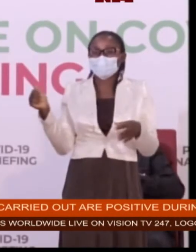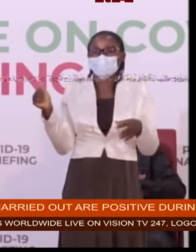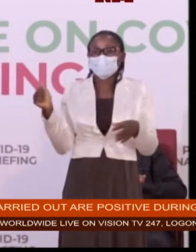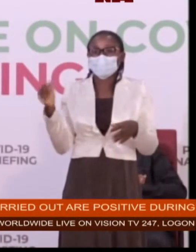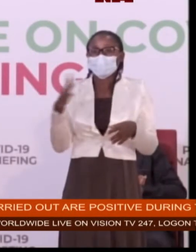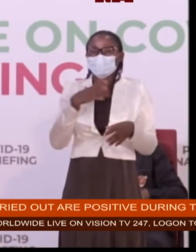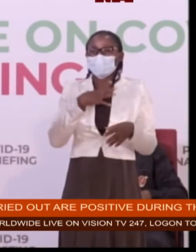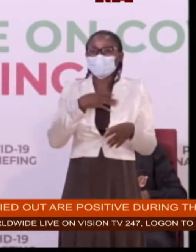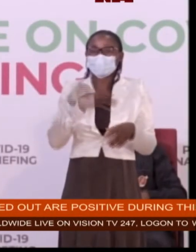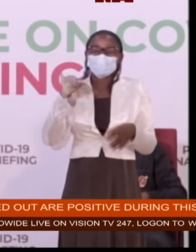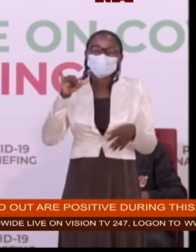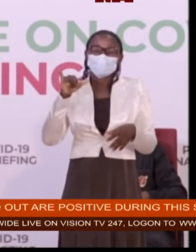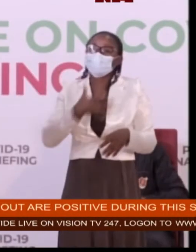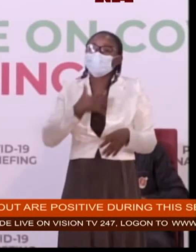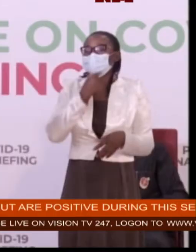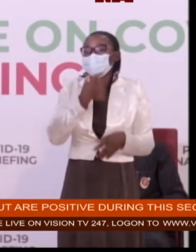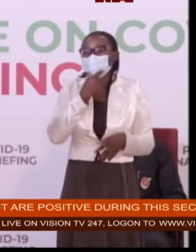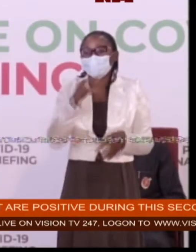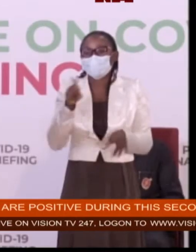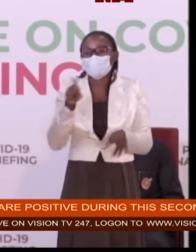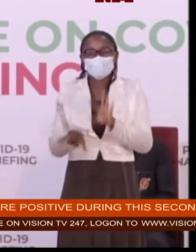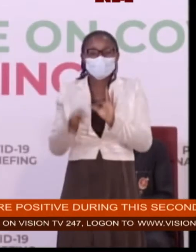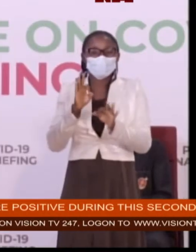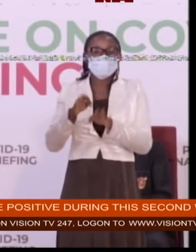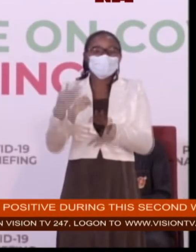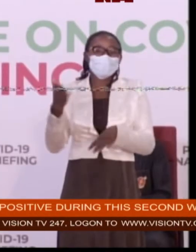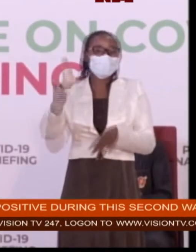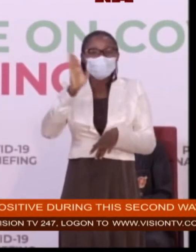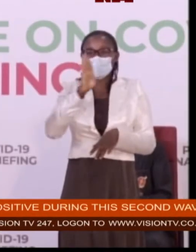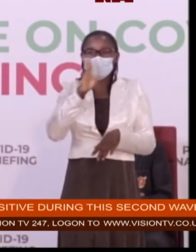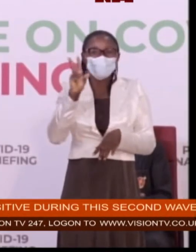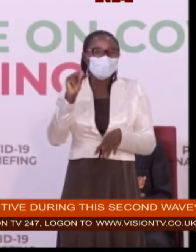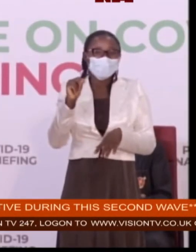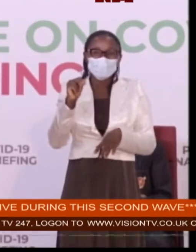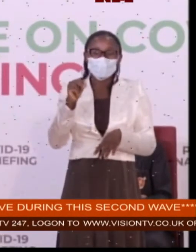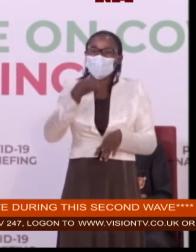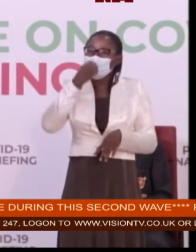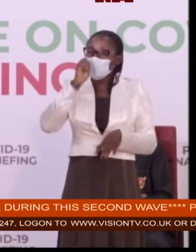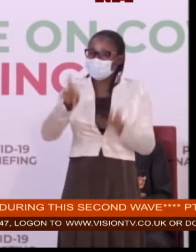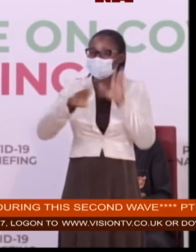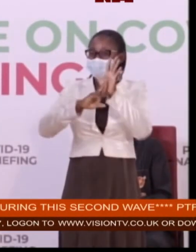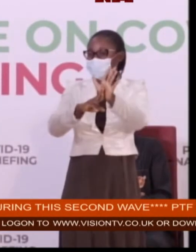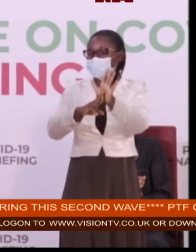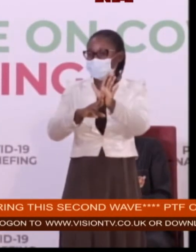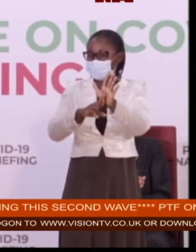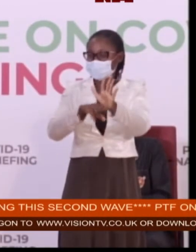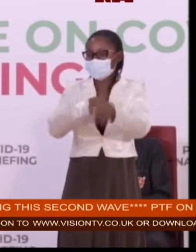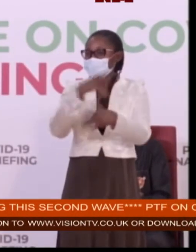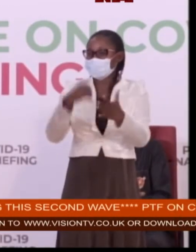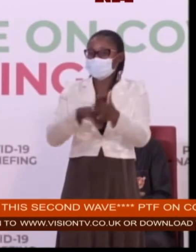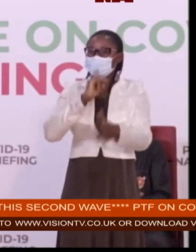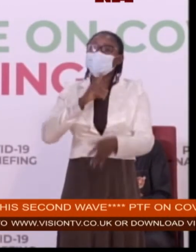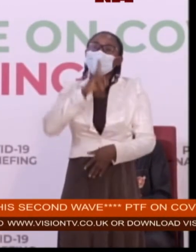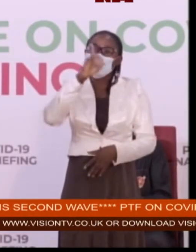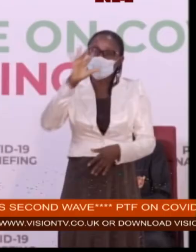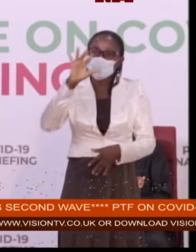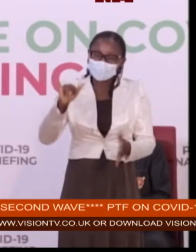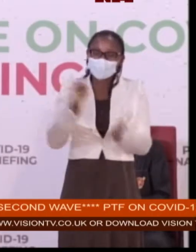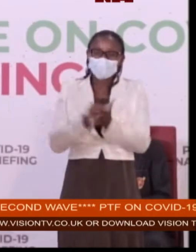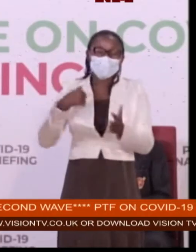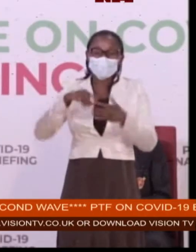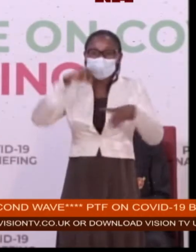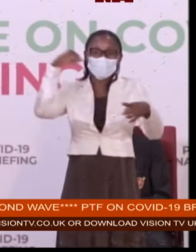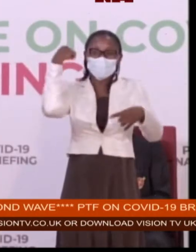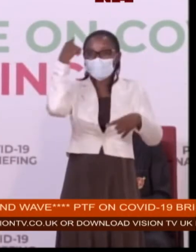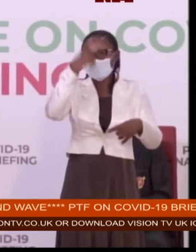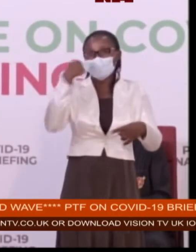and pretend as if there will be no consequence. This is the reality we face, so we've got